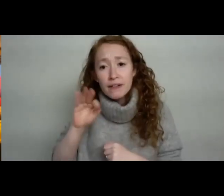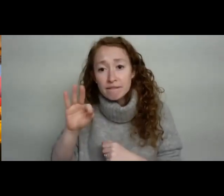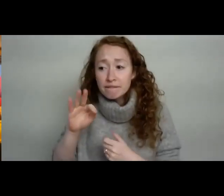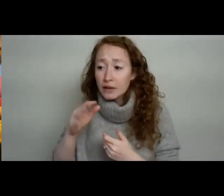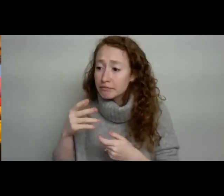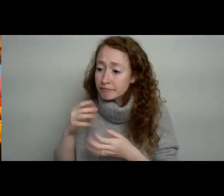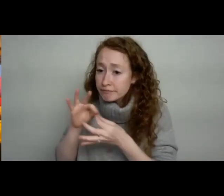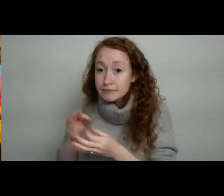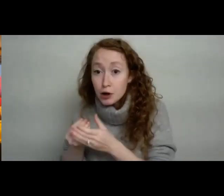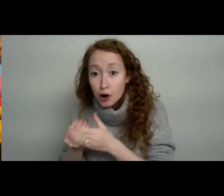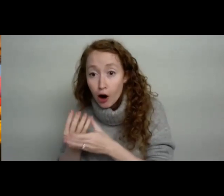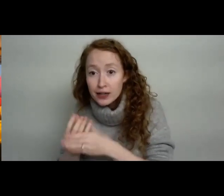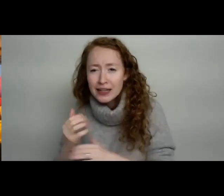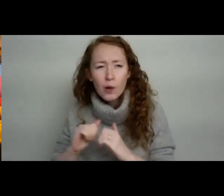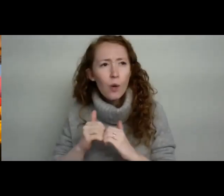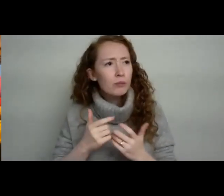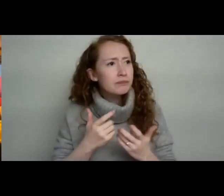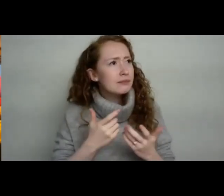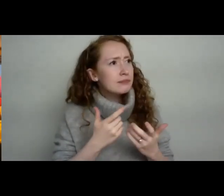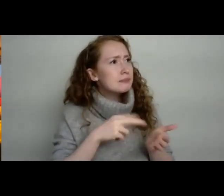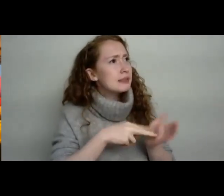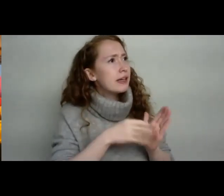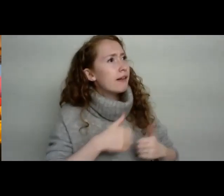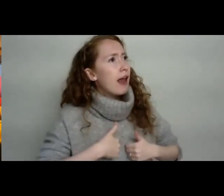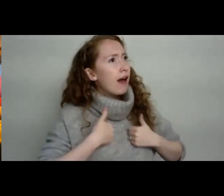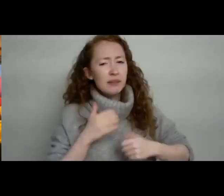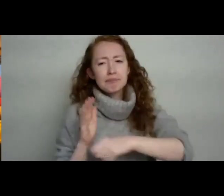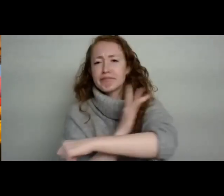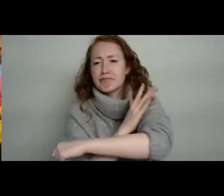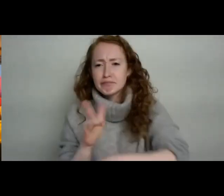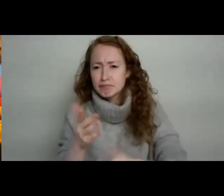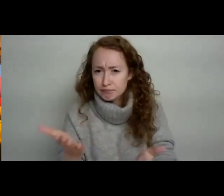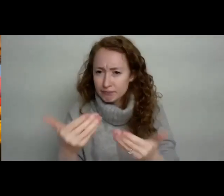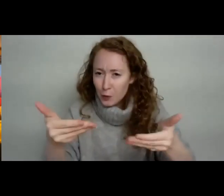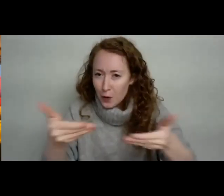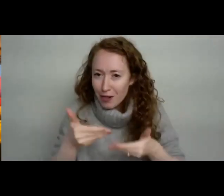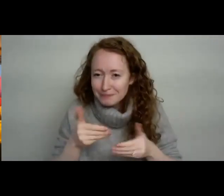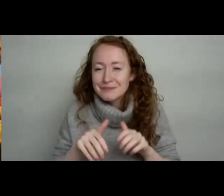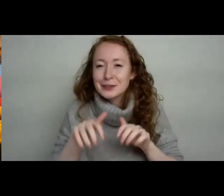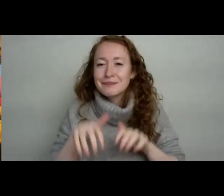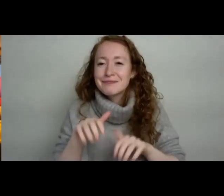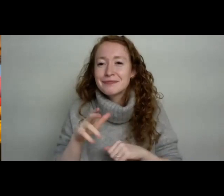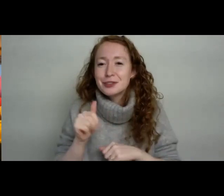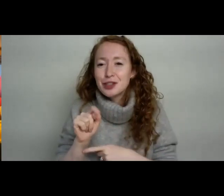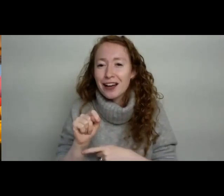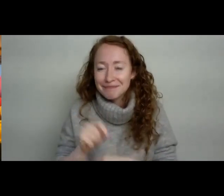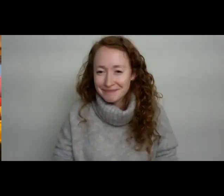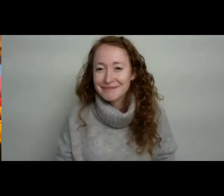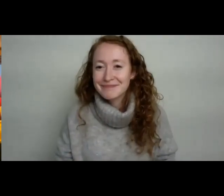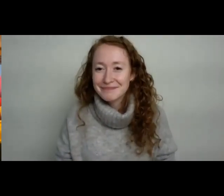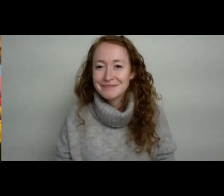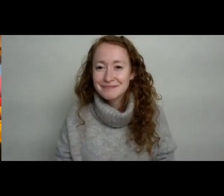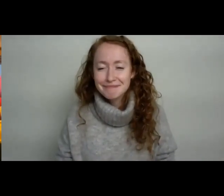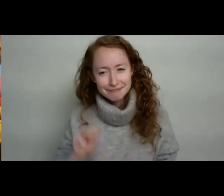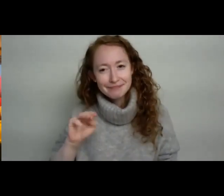why we are all here. So go ahead and drop it in the chat, and I can't wait for Matthew to accompany you.